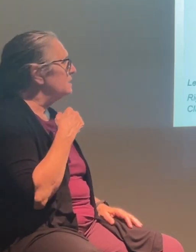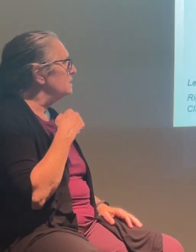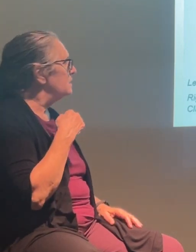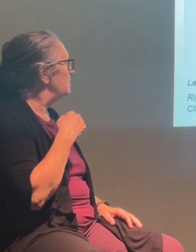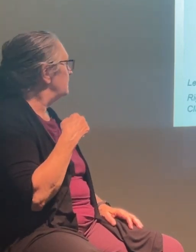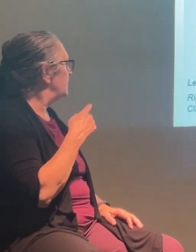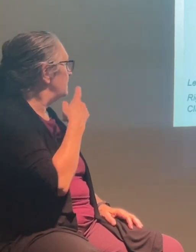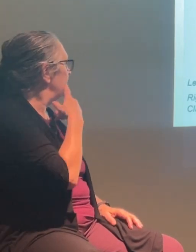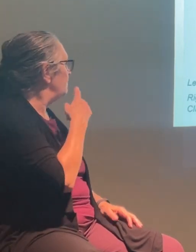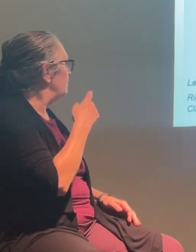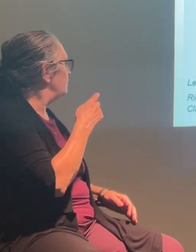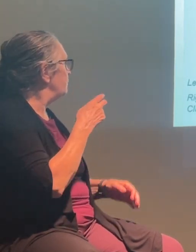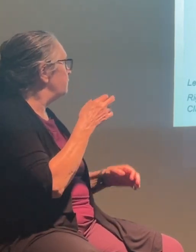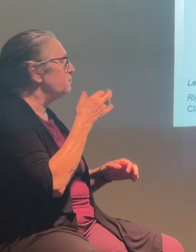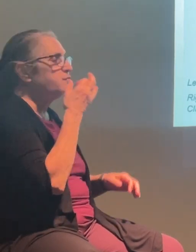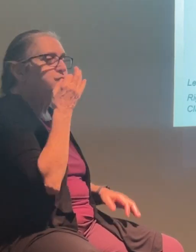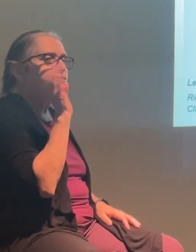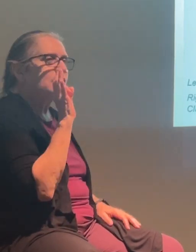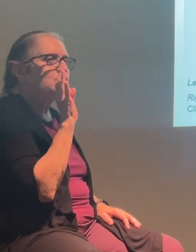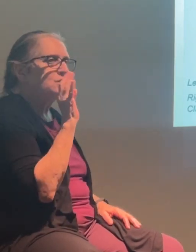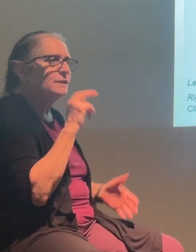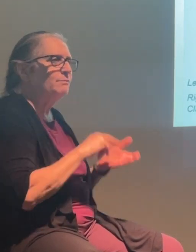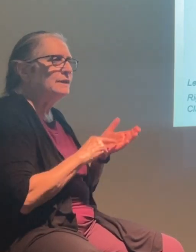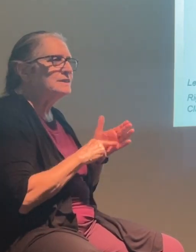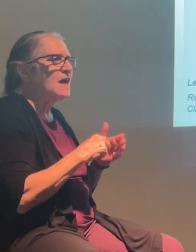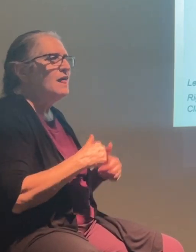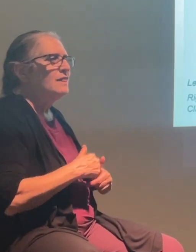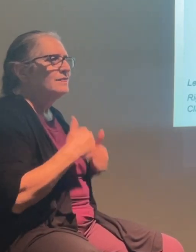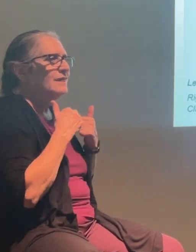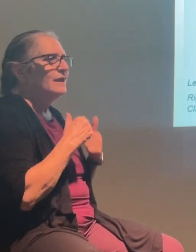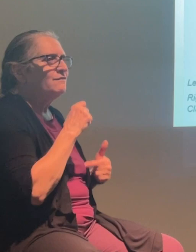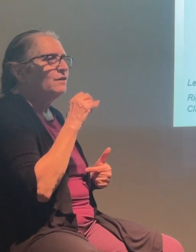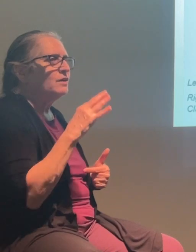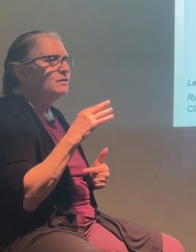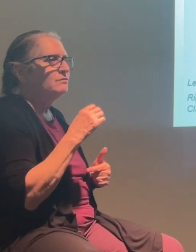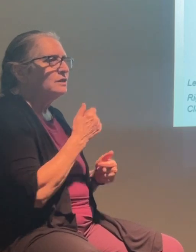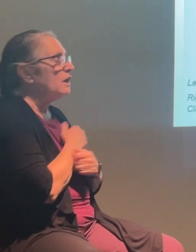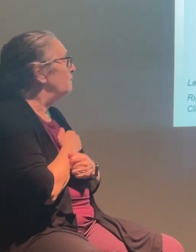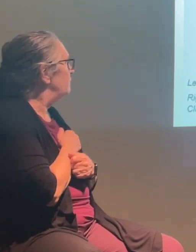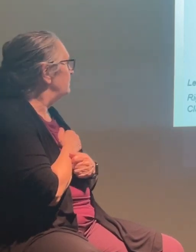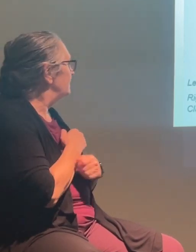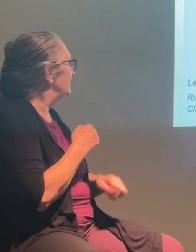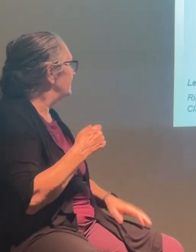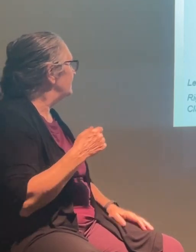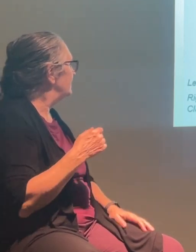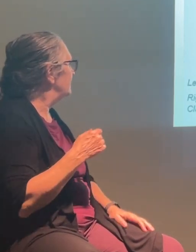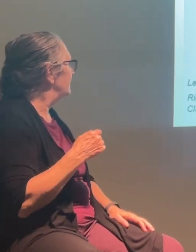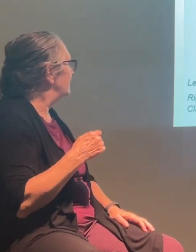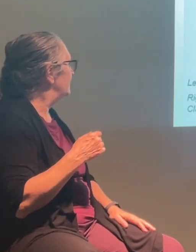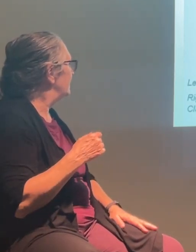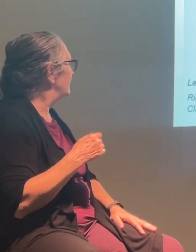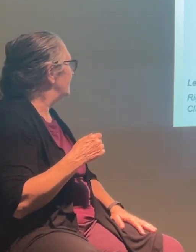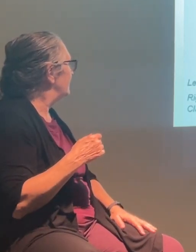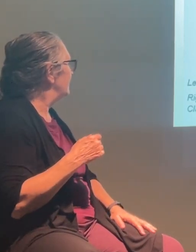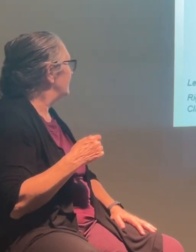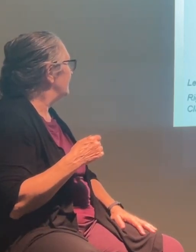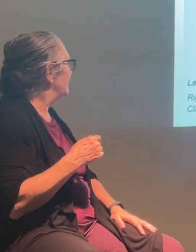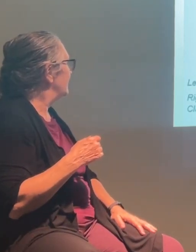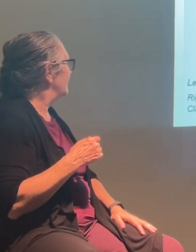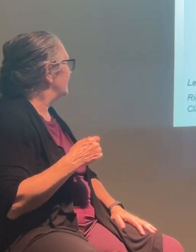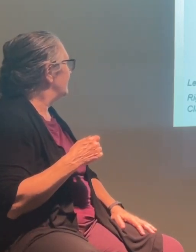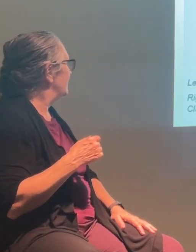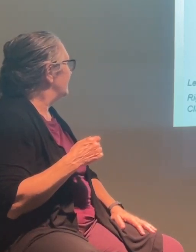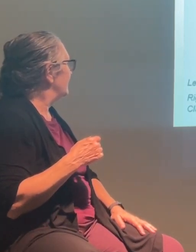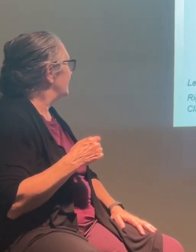life of love. So it's completely like it was a fake name. It was not a person, you know, but it's